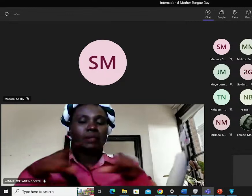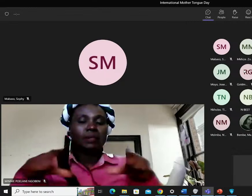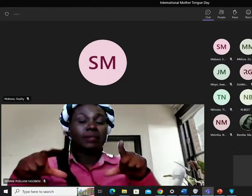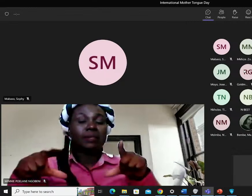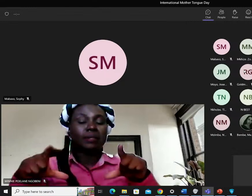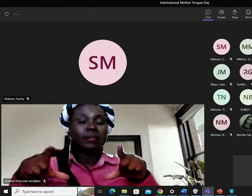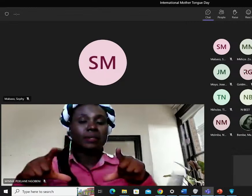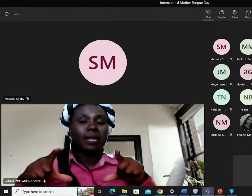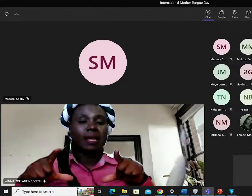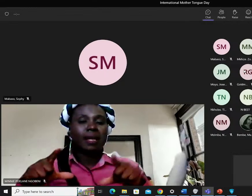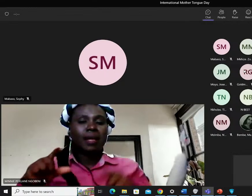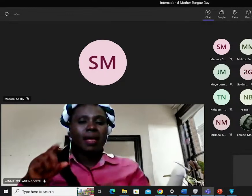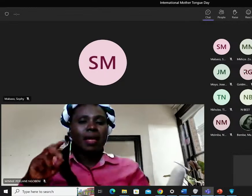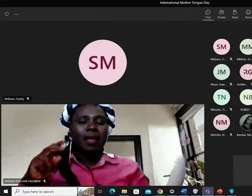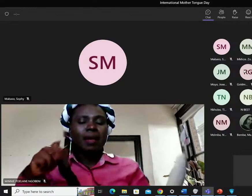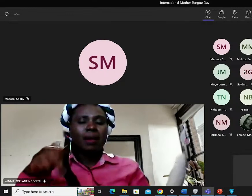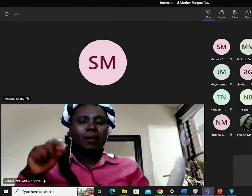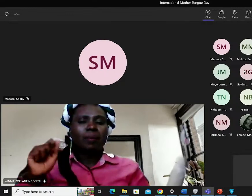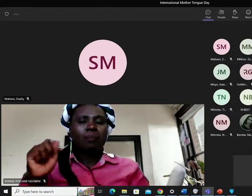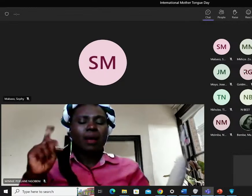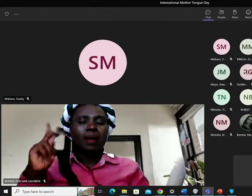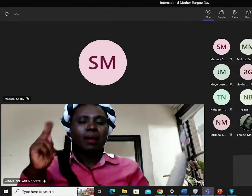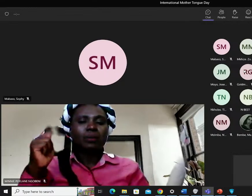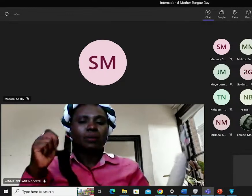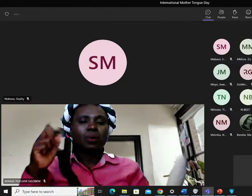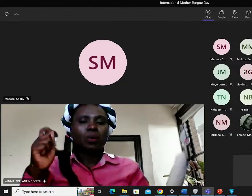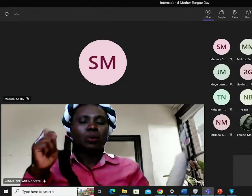Sam, Bendikenda Sbona up.